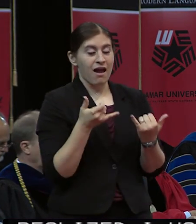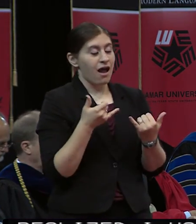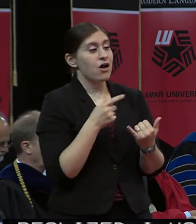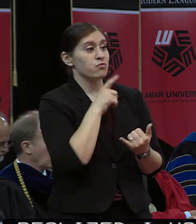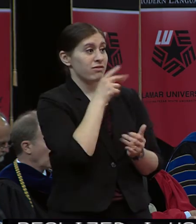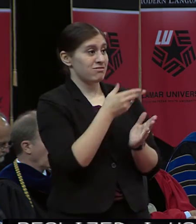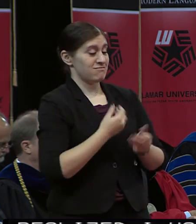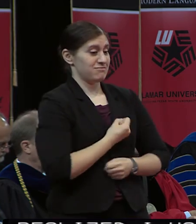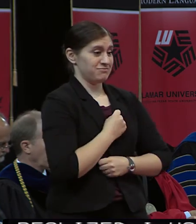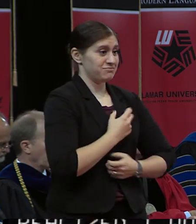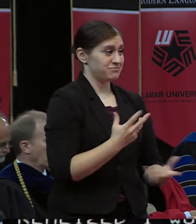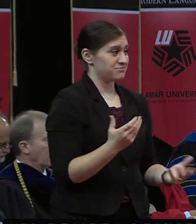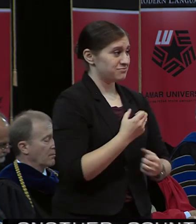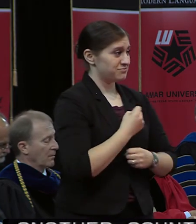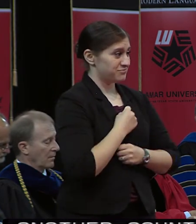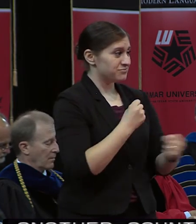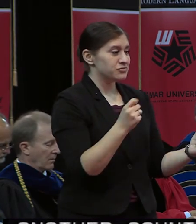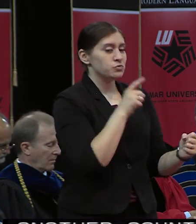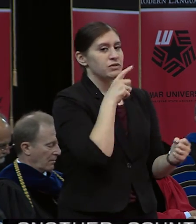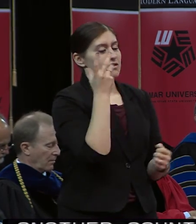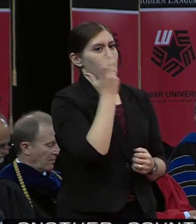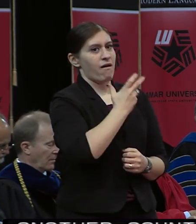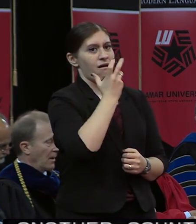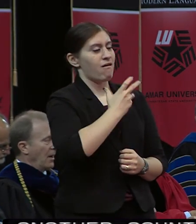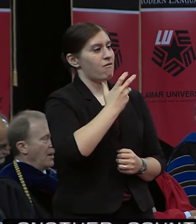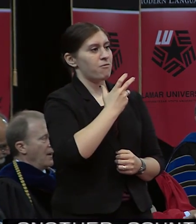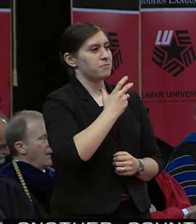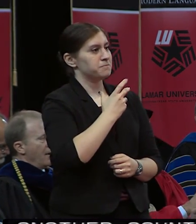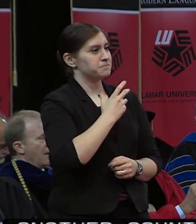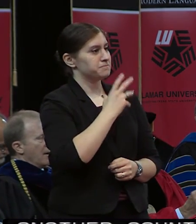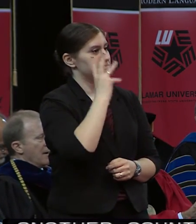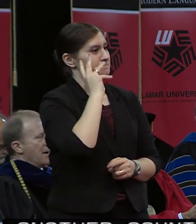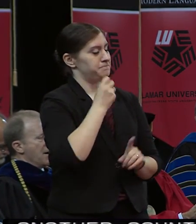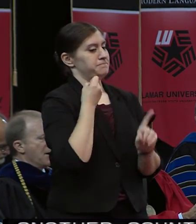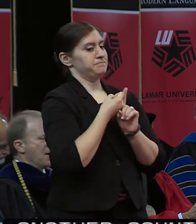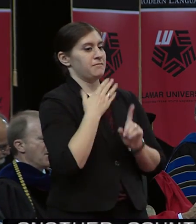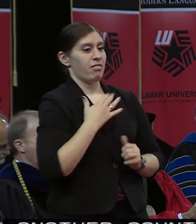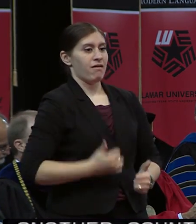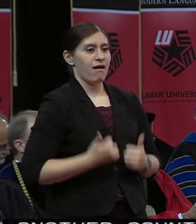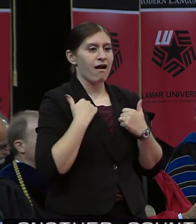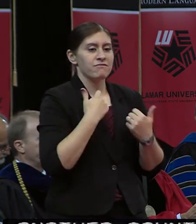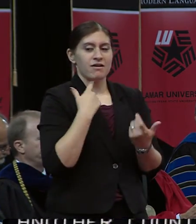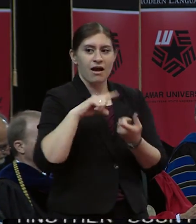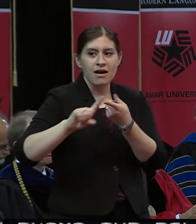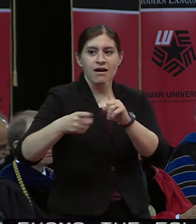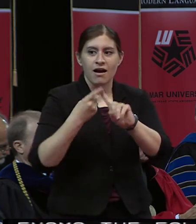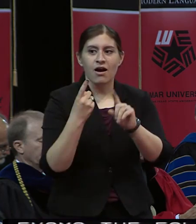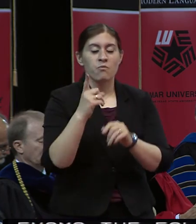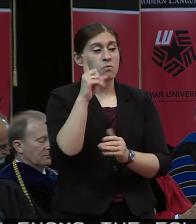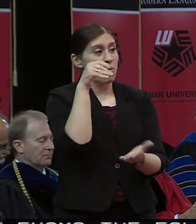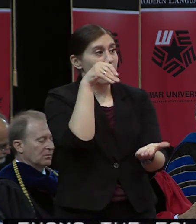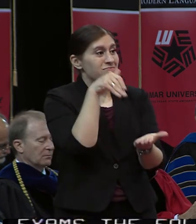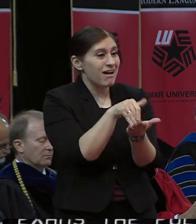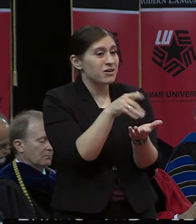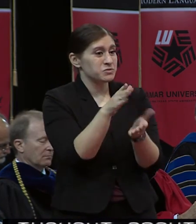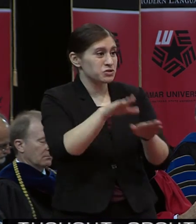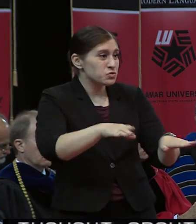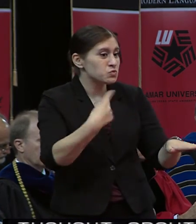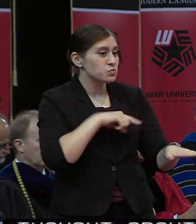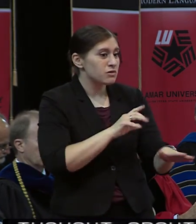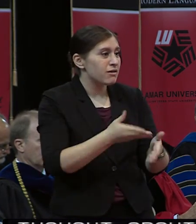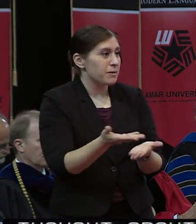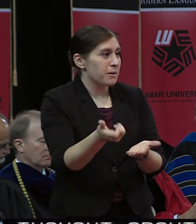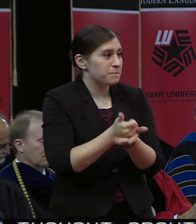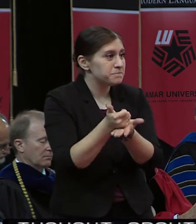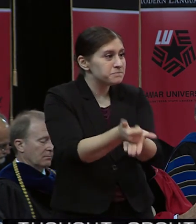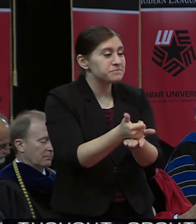honestly say it was one of the most rewarding experiences of my life. I made so many friends, and we helped over 1,000 children.